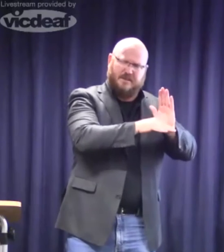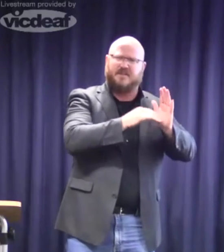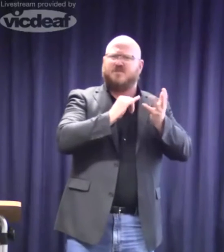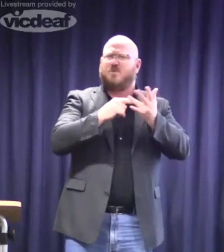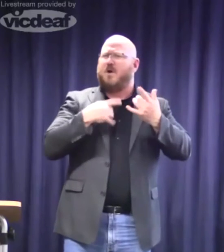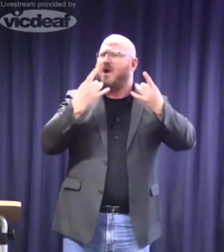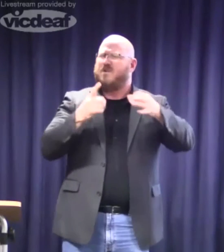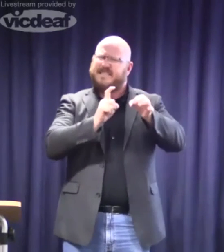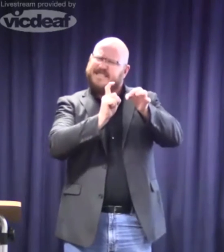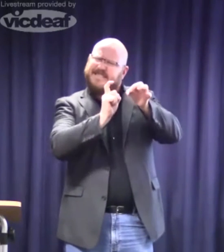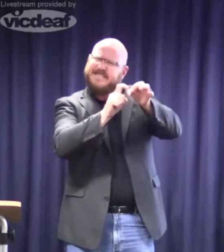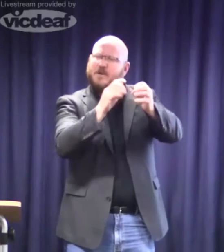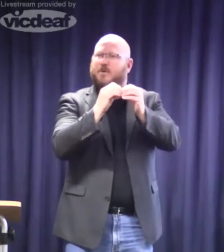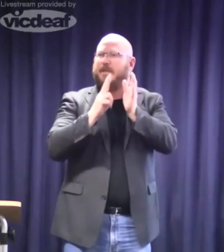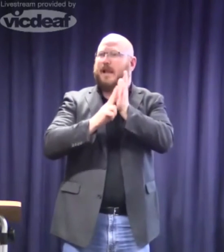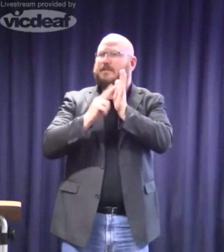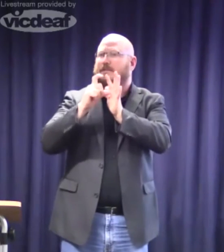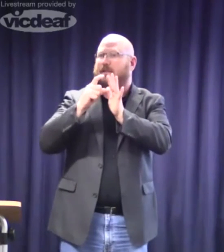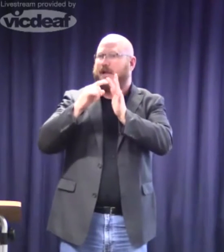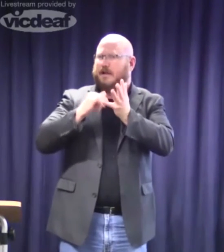medical services.